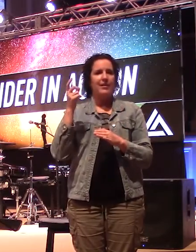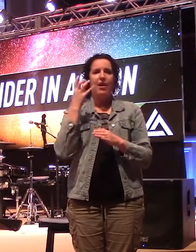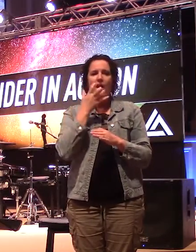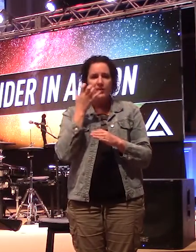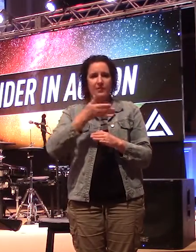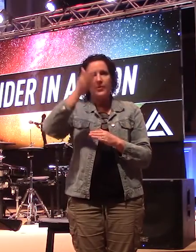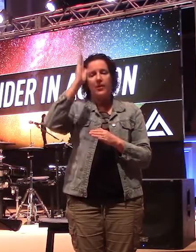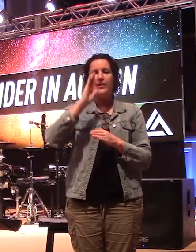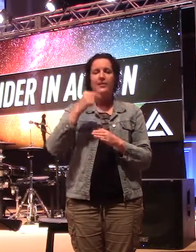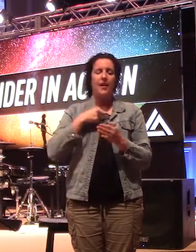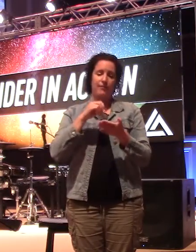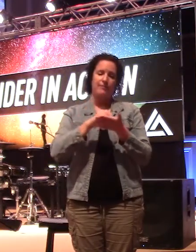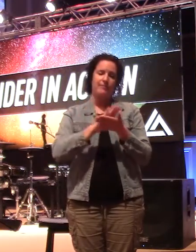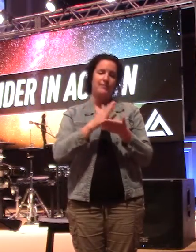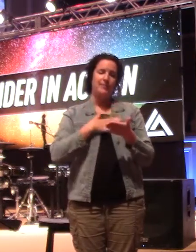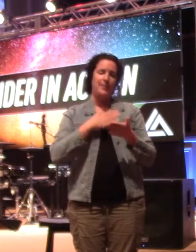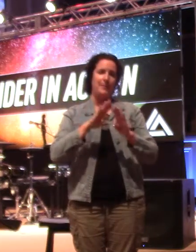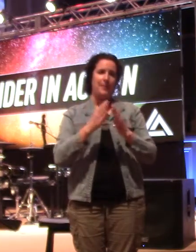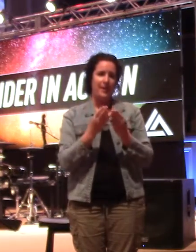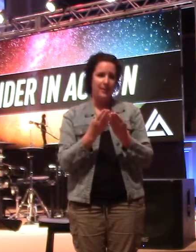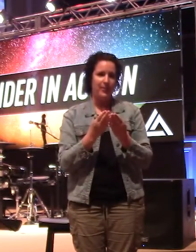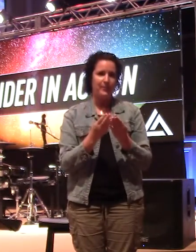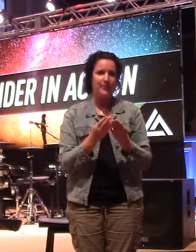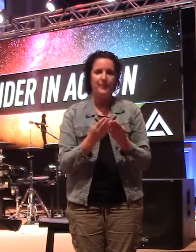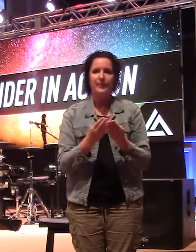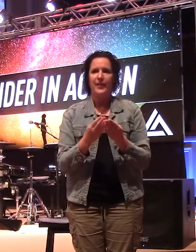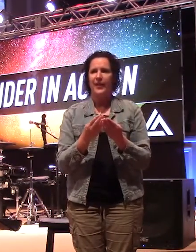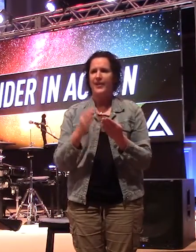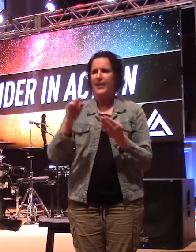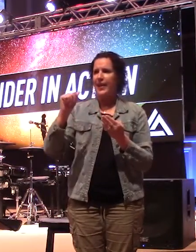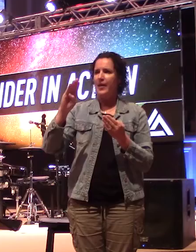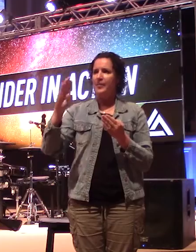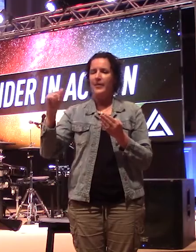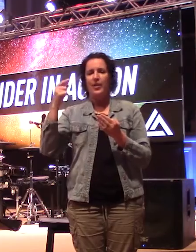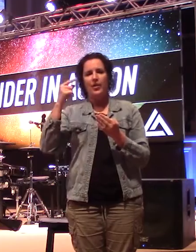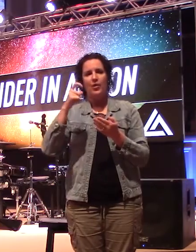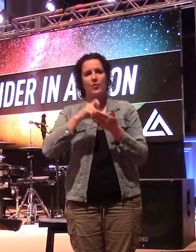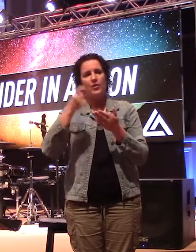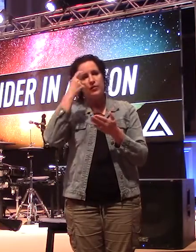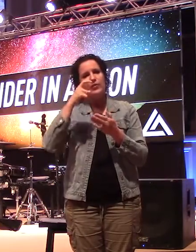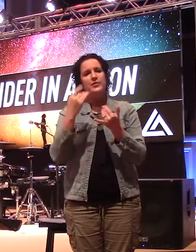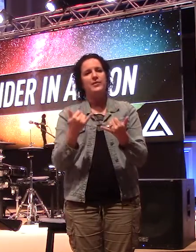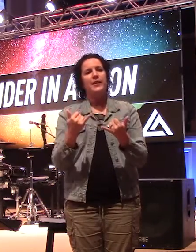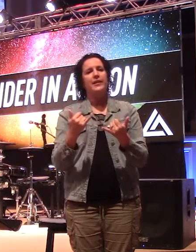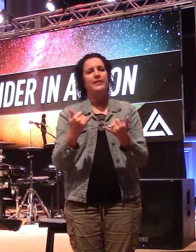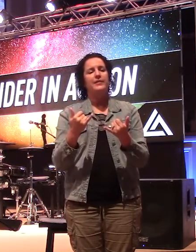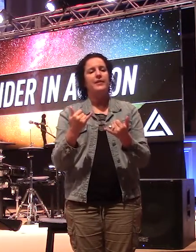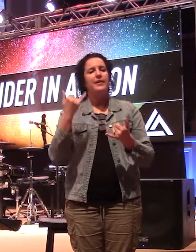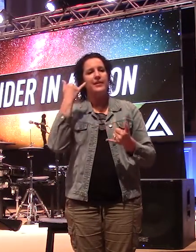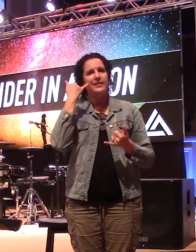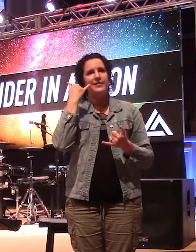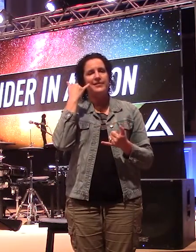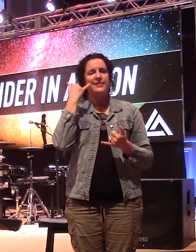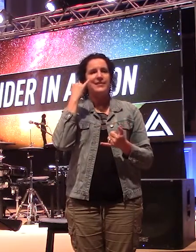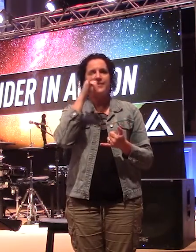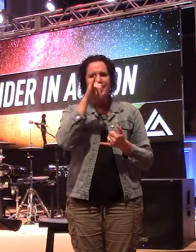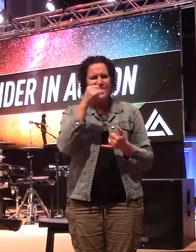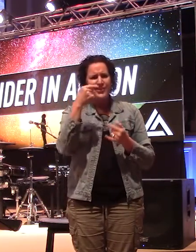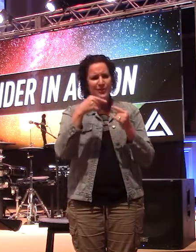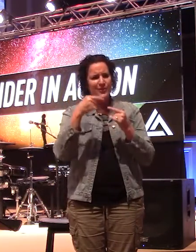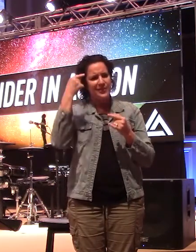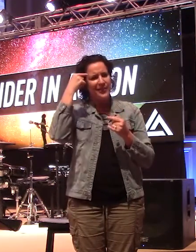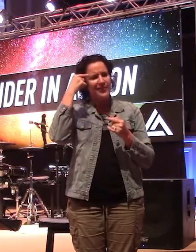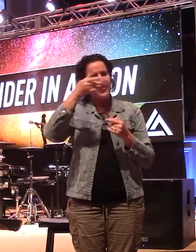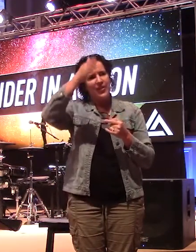I've written in my Bible, and Abby wrote it for tonight, or tonight. It's absurd to offer the God